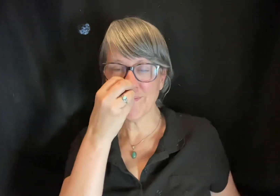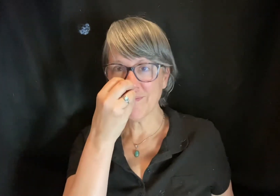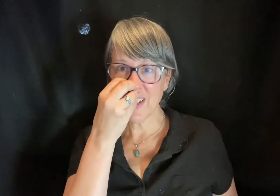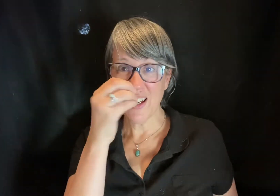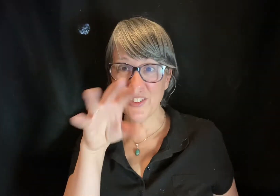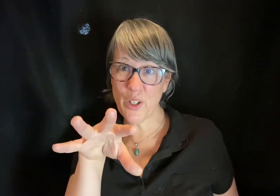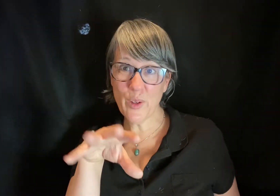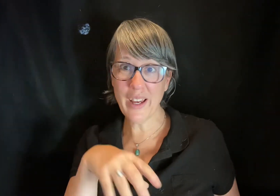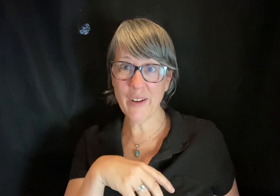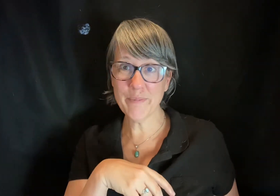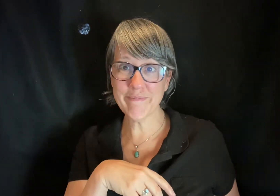Don't care.